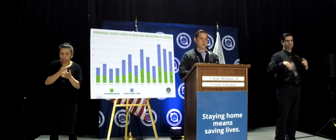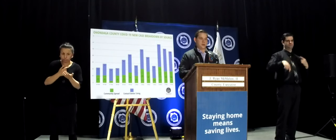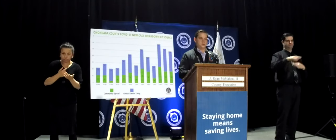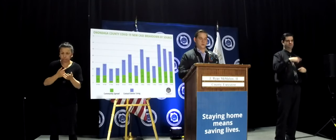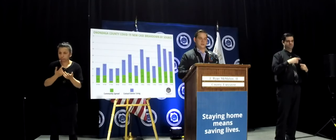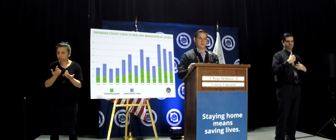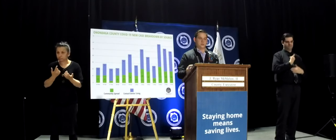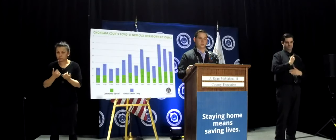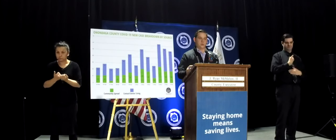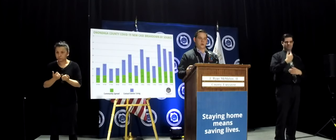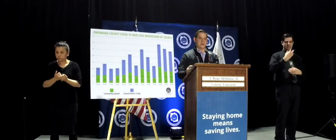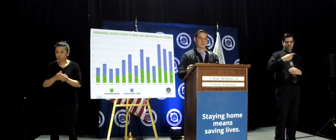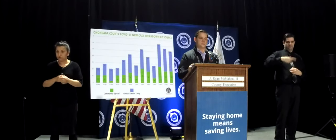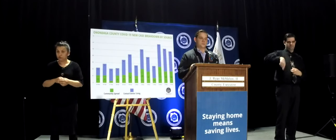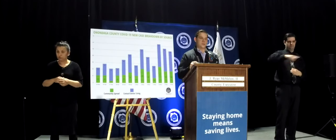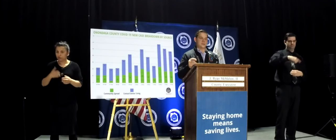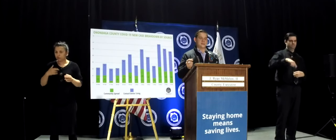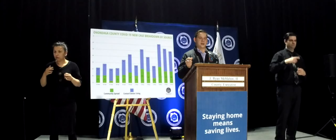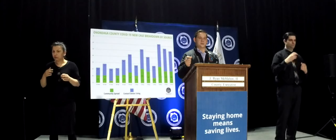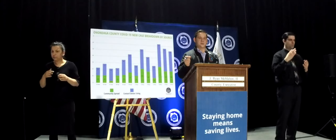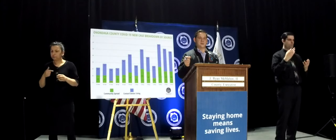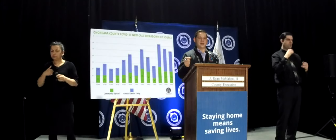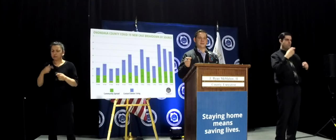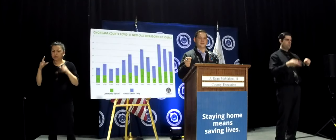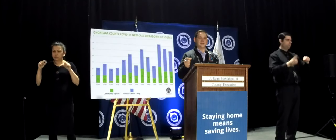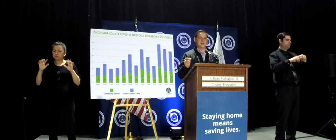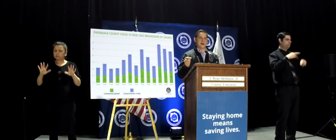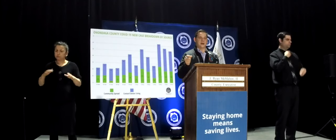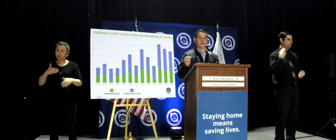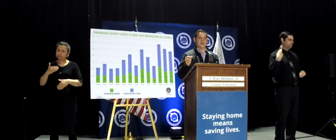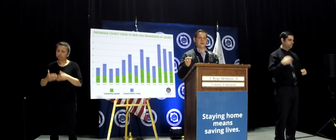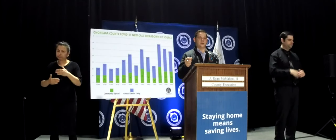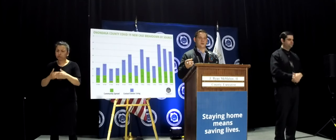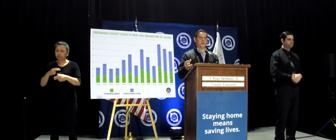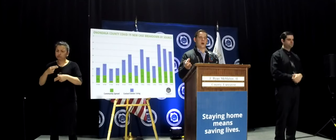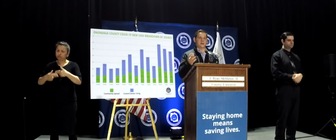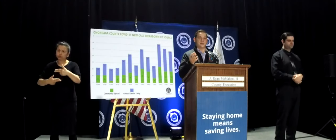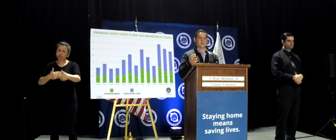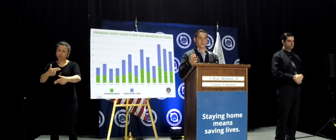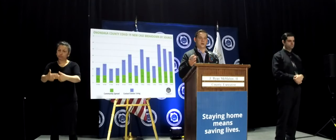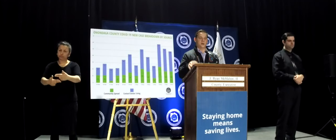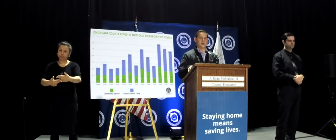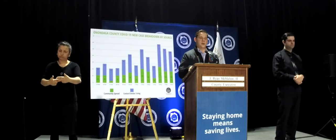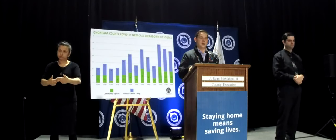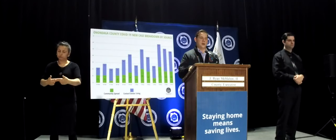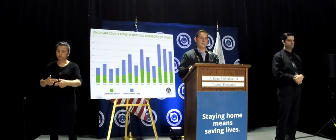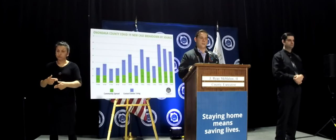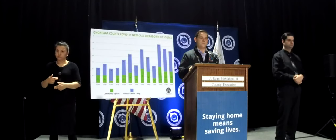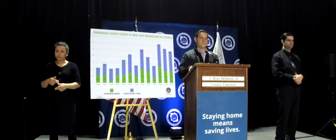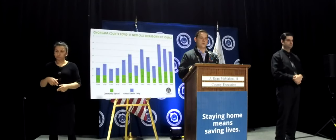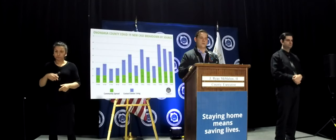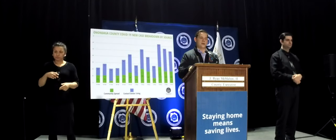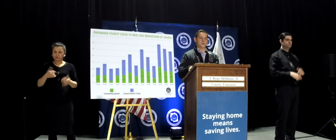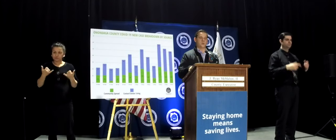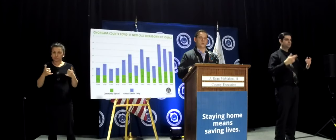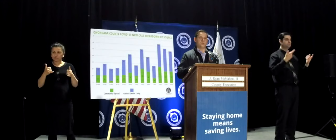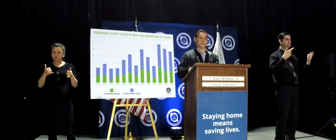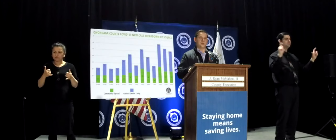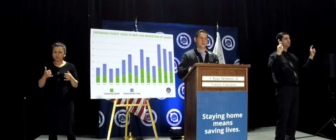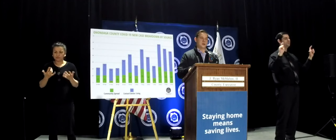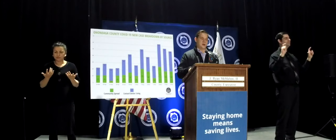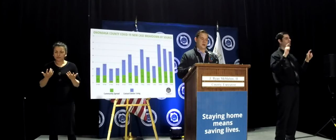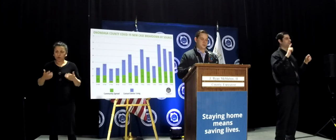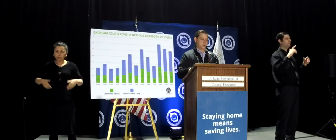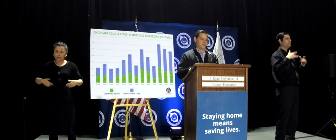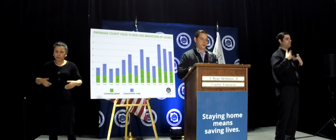Hopefully, as we continue to progress, these types of events on our calendars that we all celebrate, the virus won't